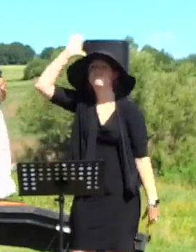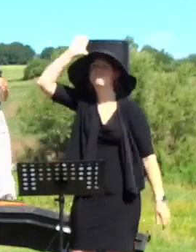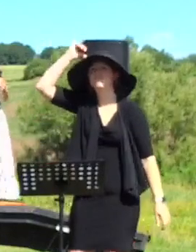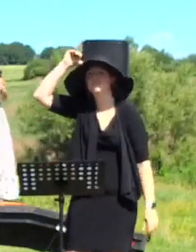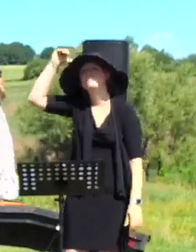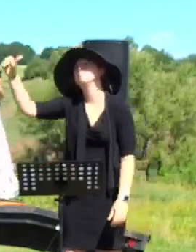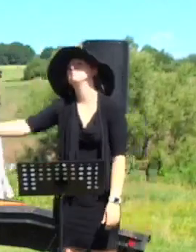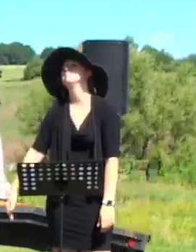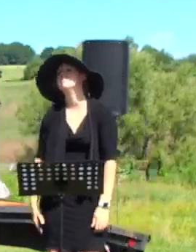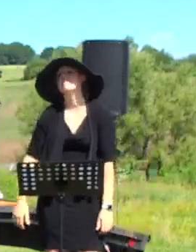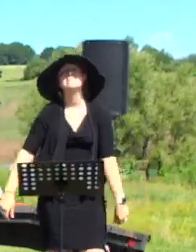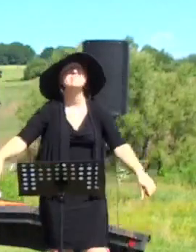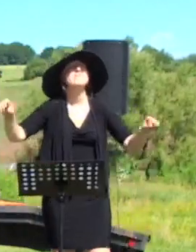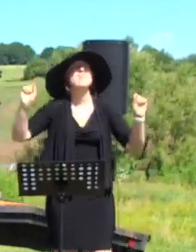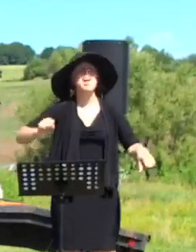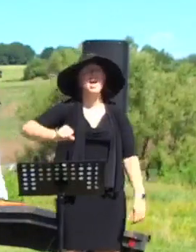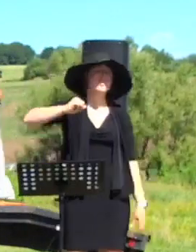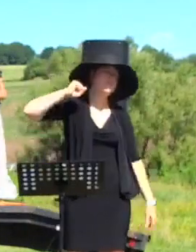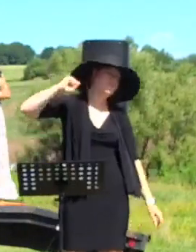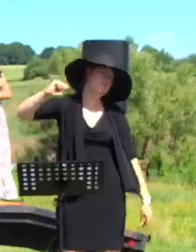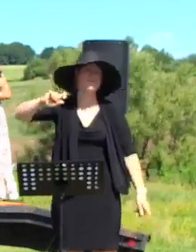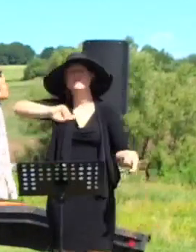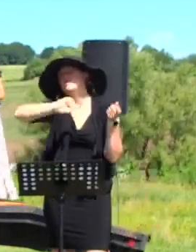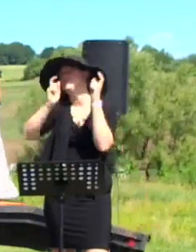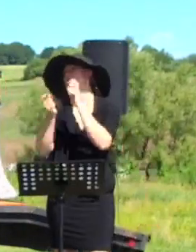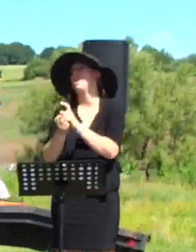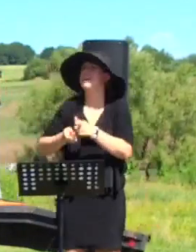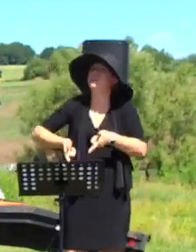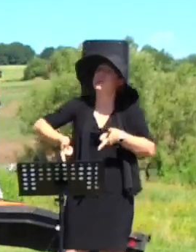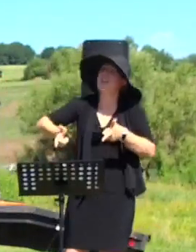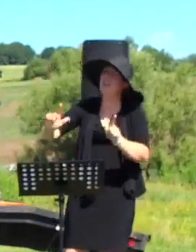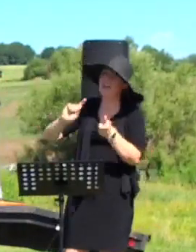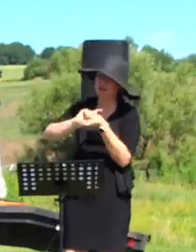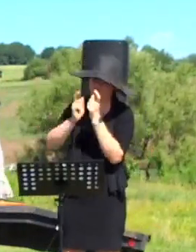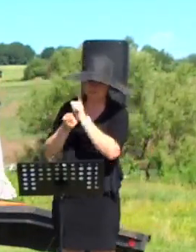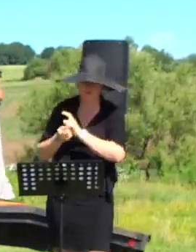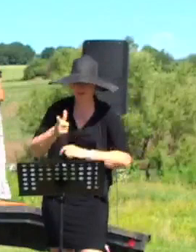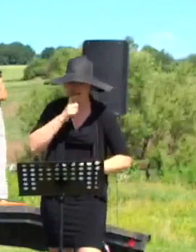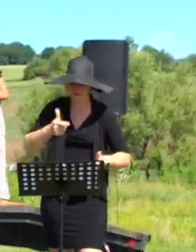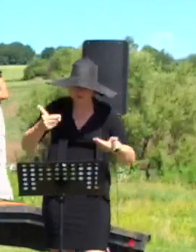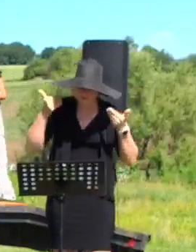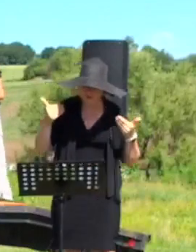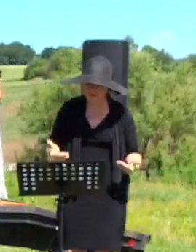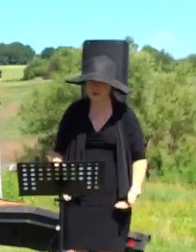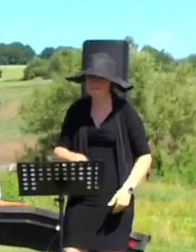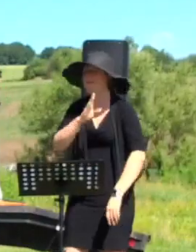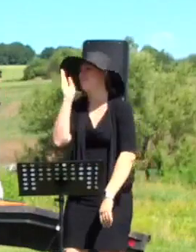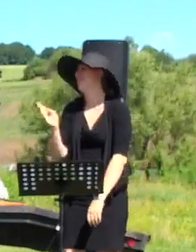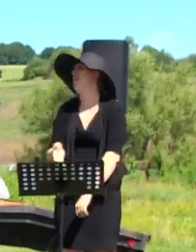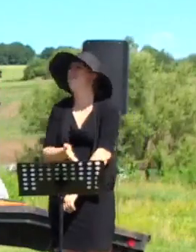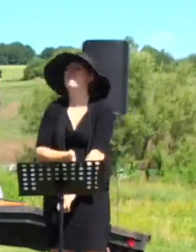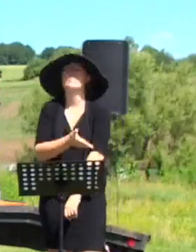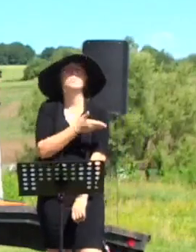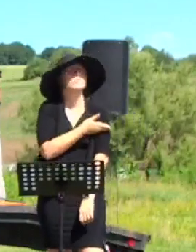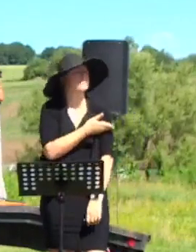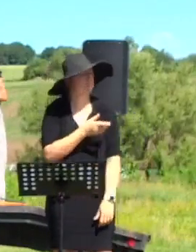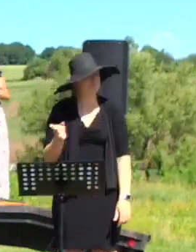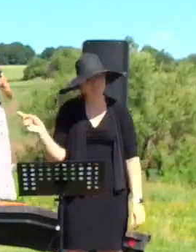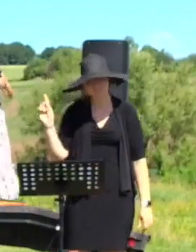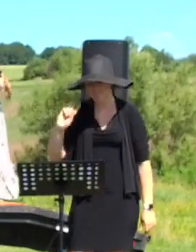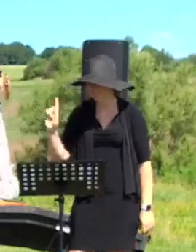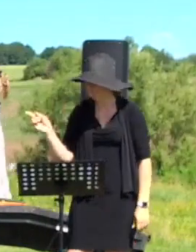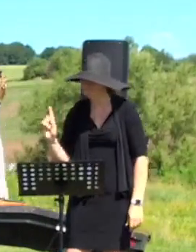I could hold on, I could hold on to who I am and never let